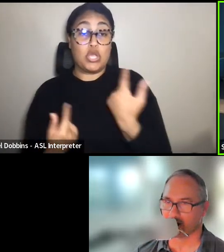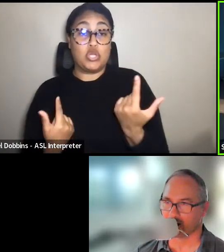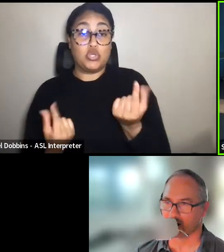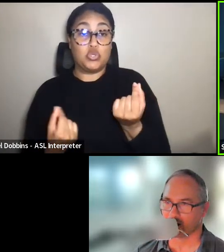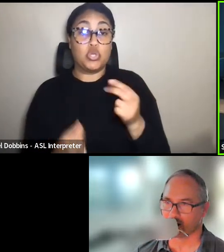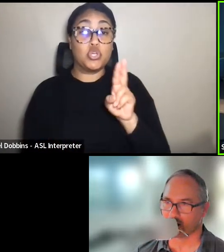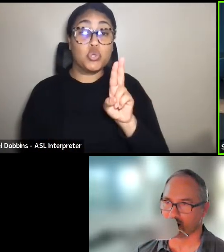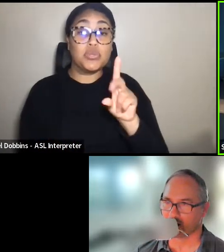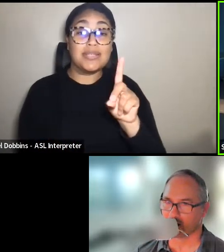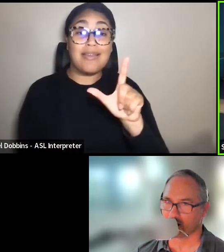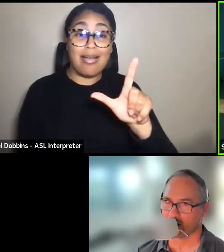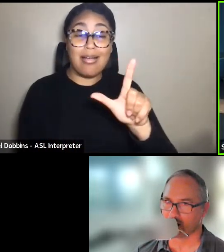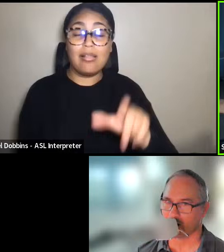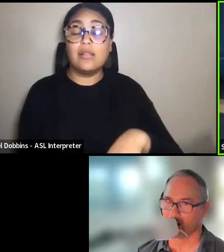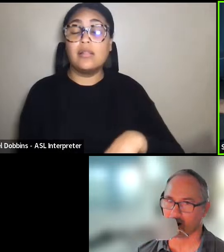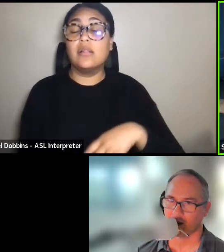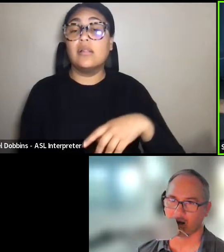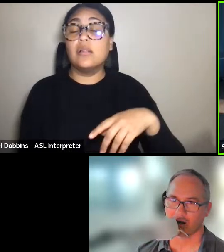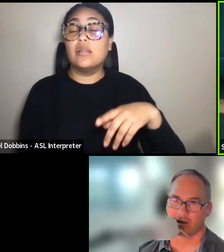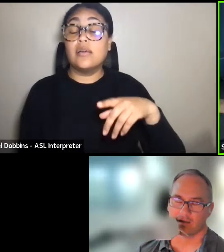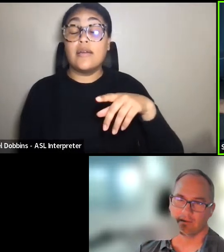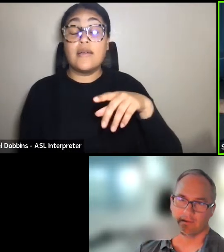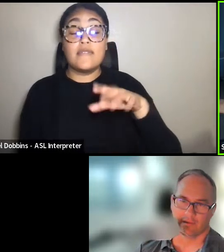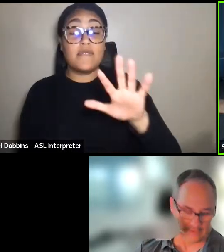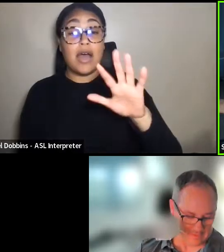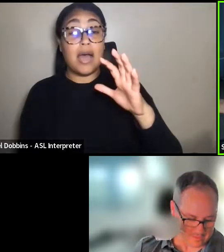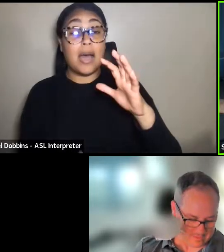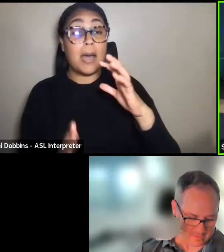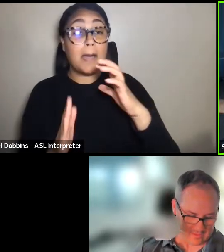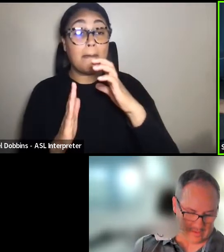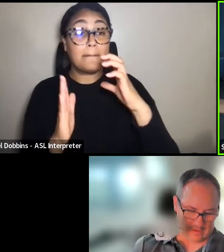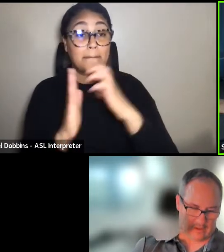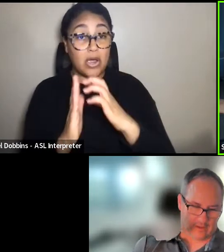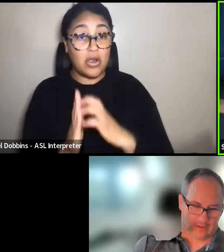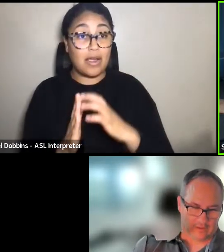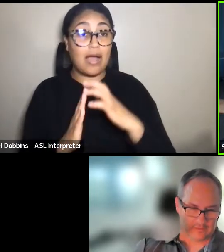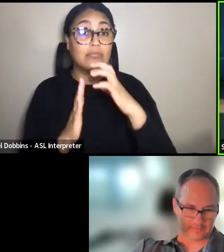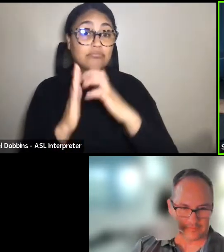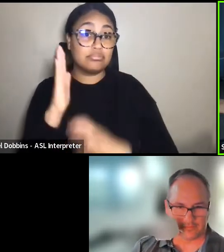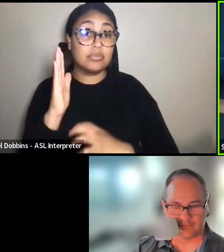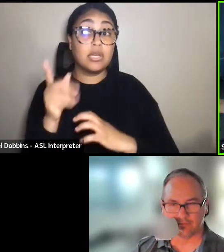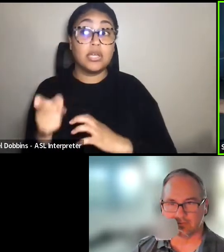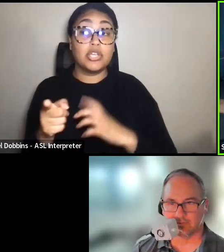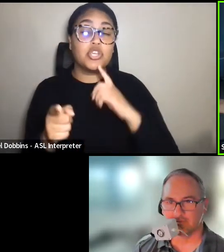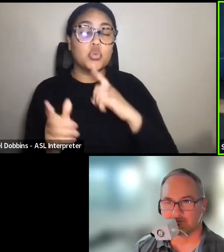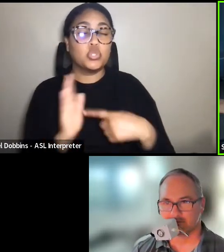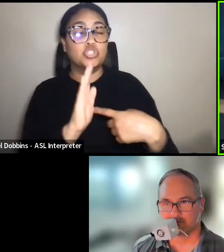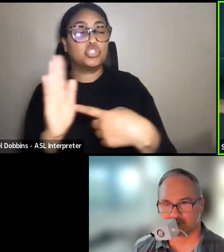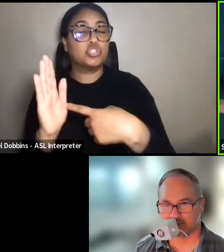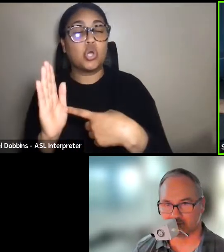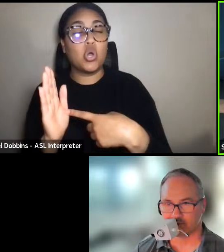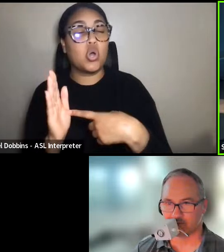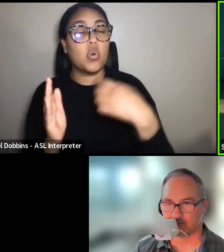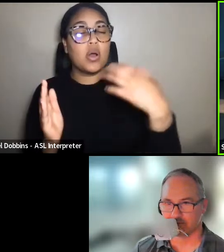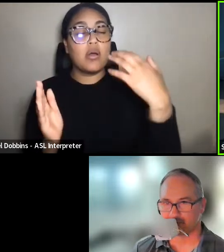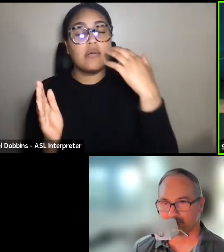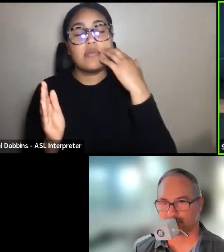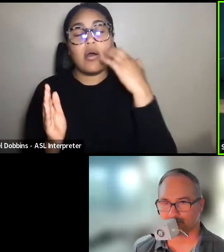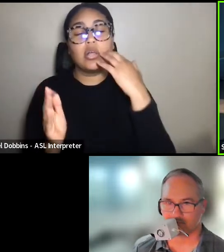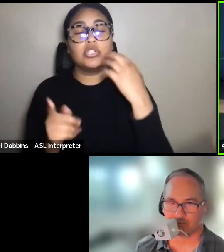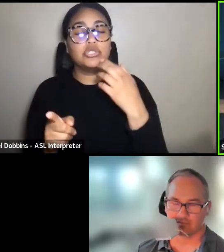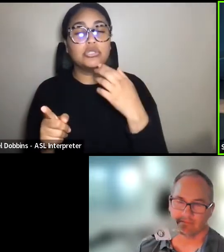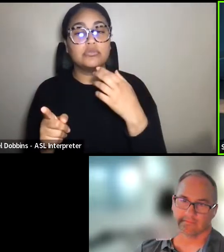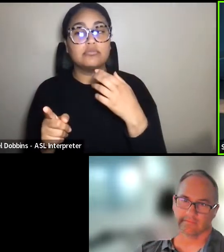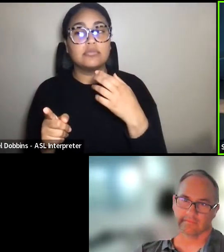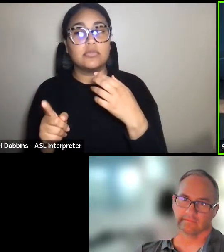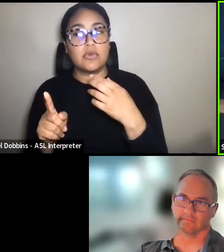UDL, let's say a 5-paragraph essay used to be the way in which you demonstrated knowledge about something you read about and learned.